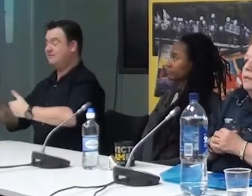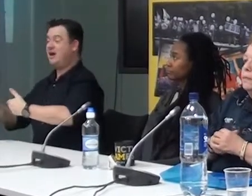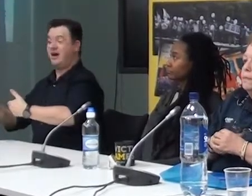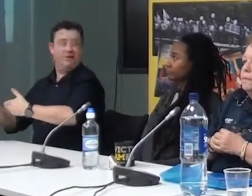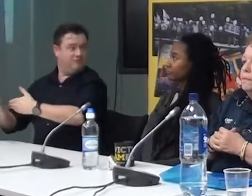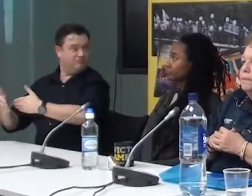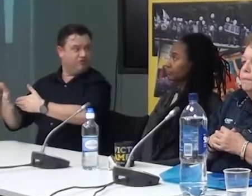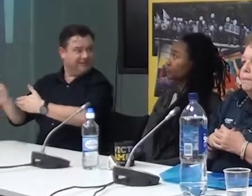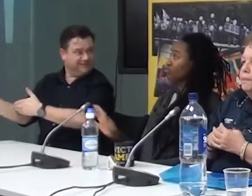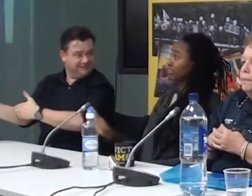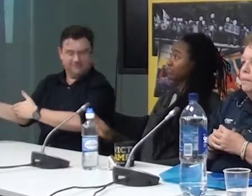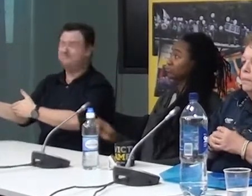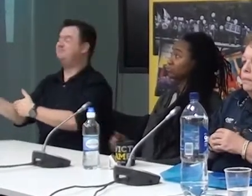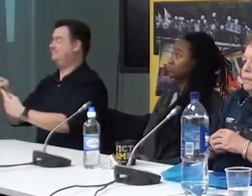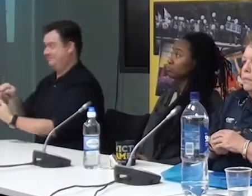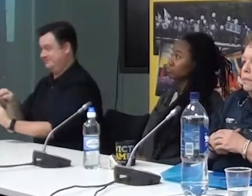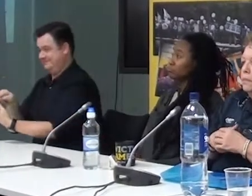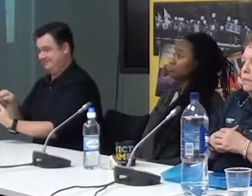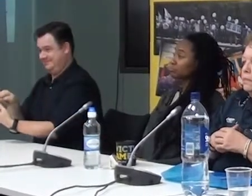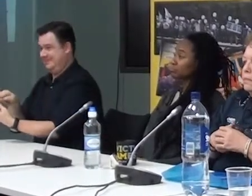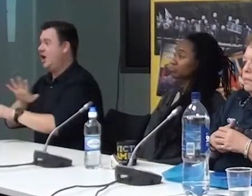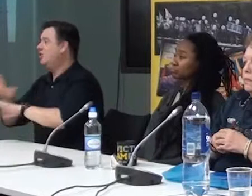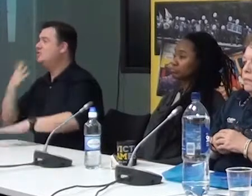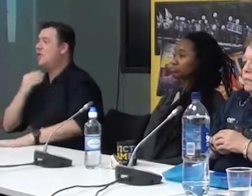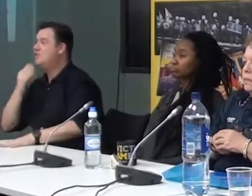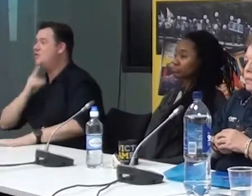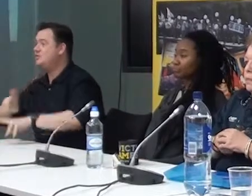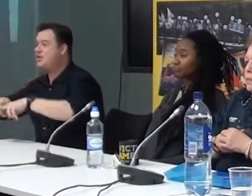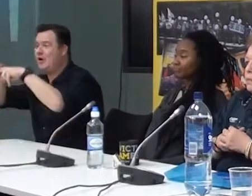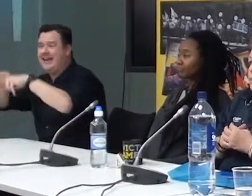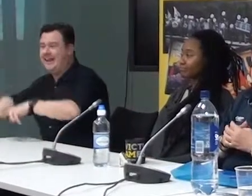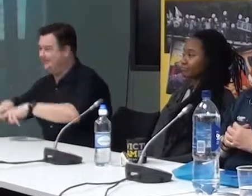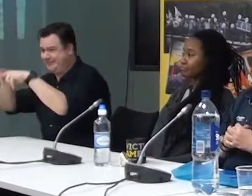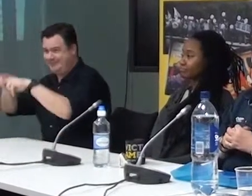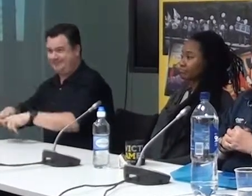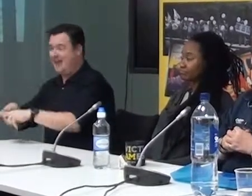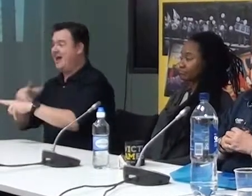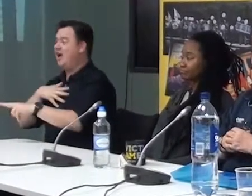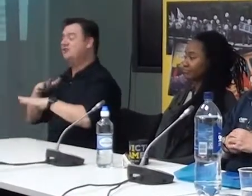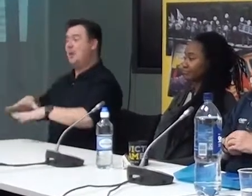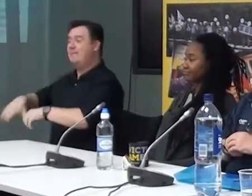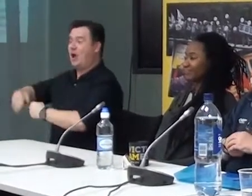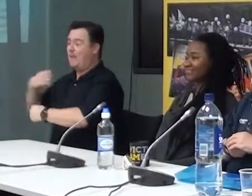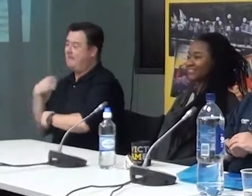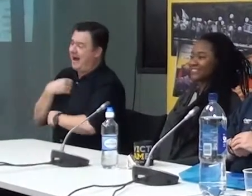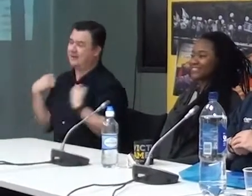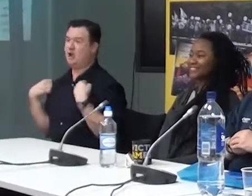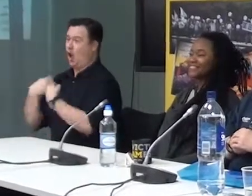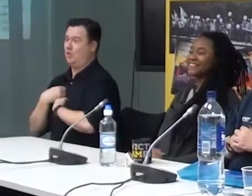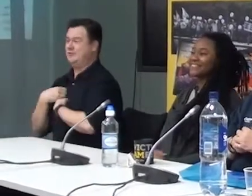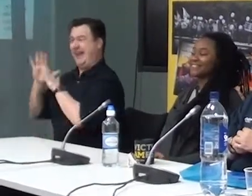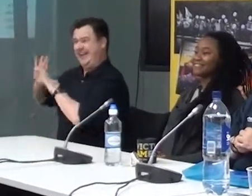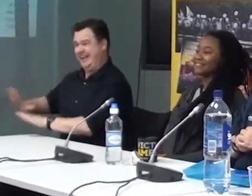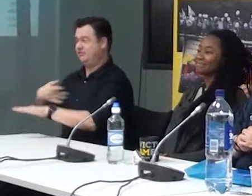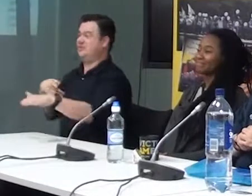Use nearest available exit. Do not use lift. Do not stop to collect personal belongings. Do not re-enter the building.